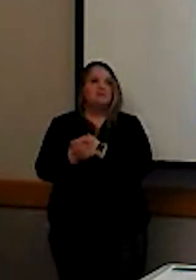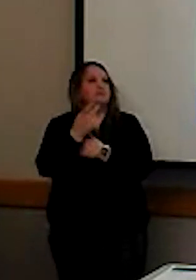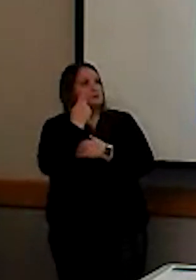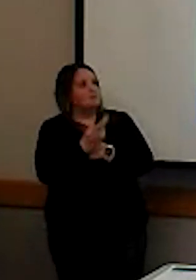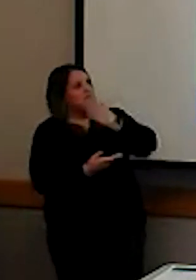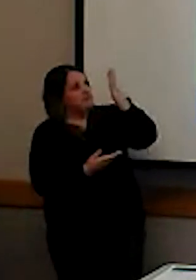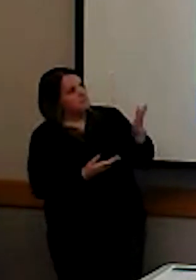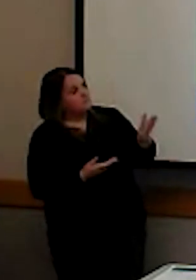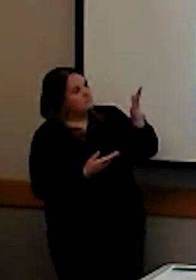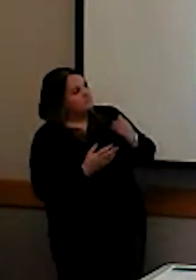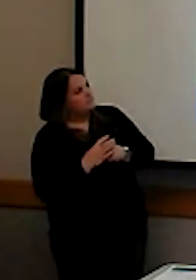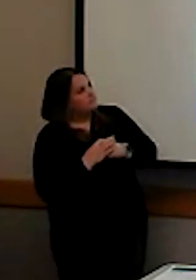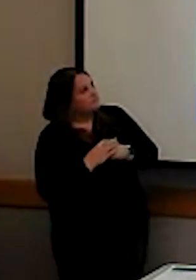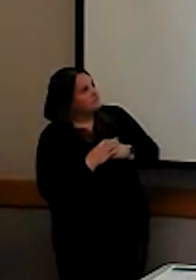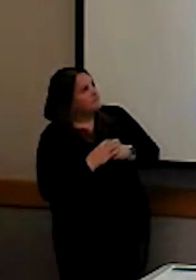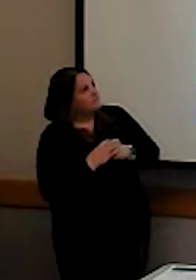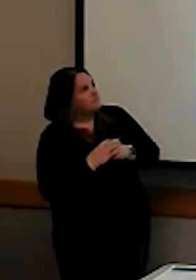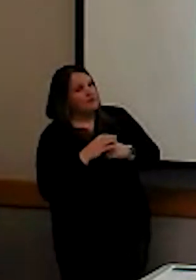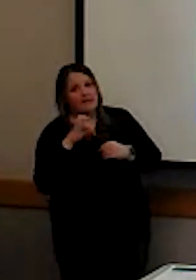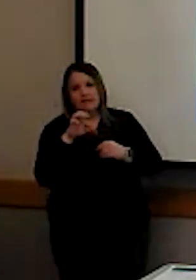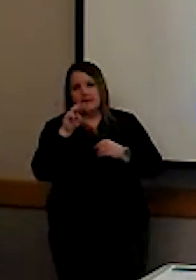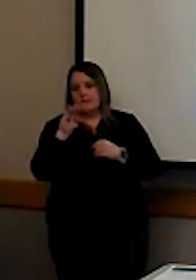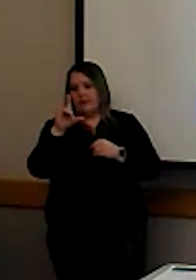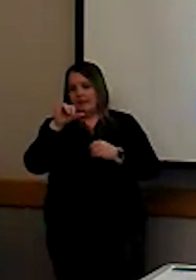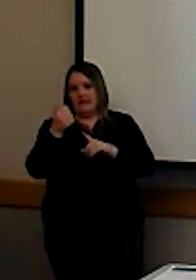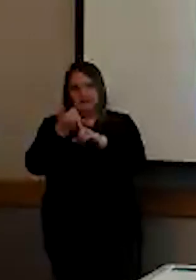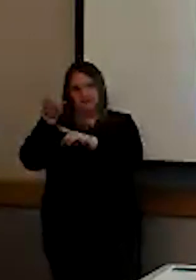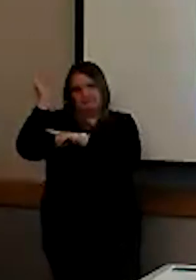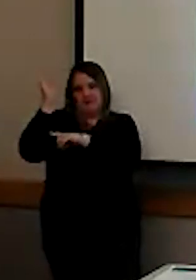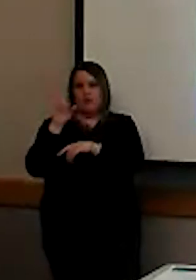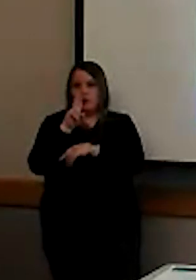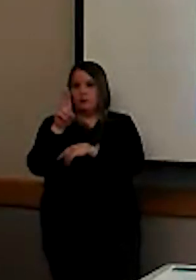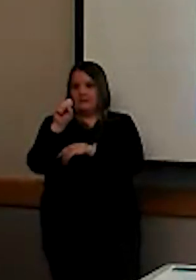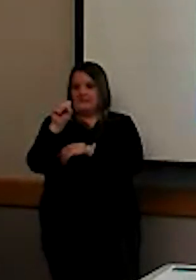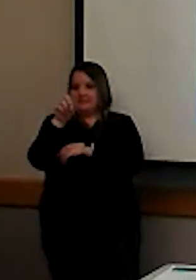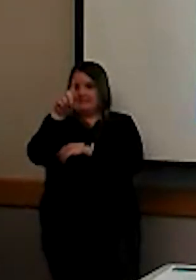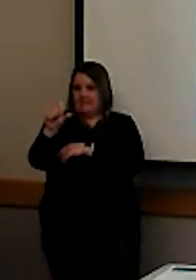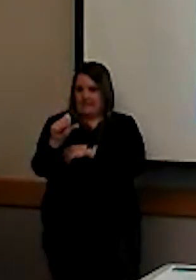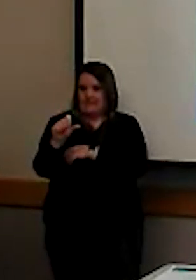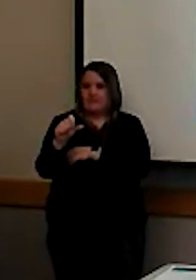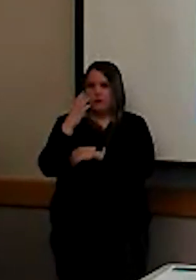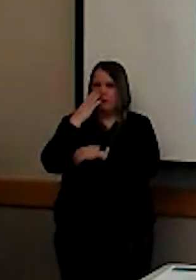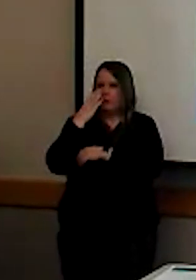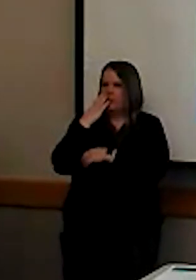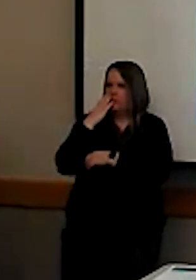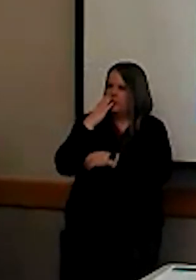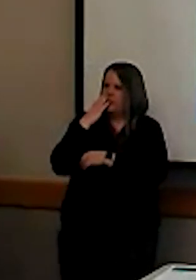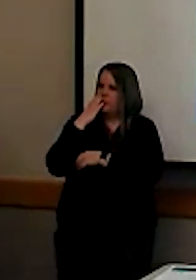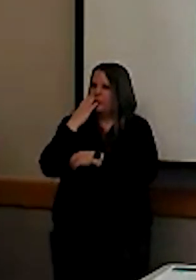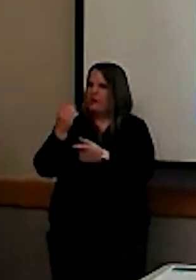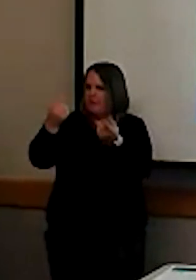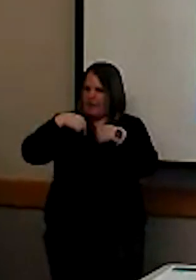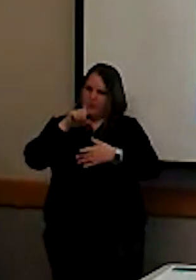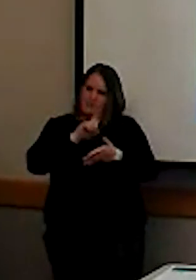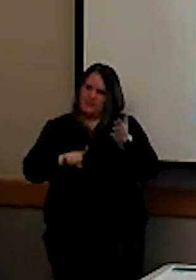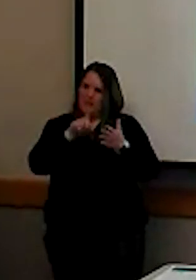see, that is Emily, she gave a speech. So the USDA, how they come